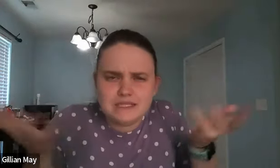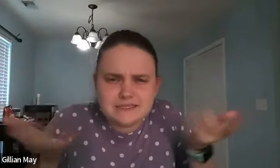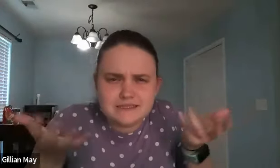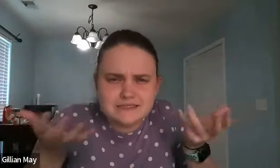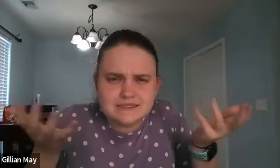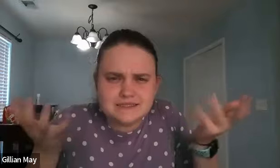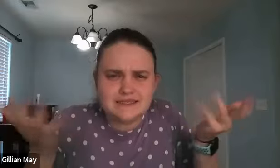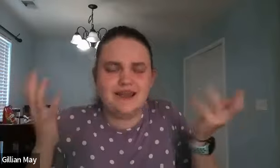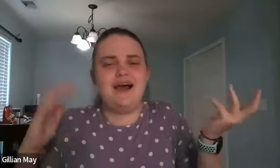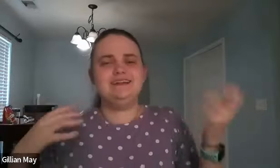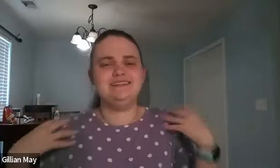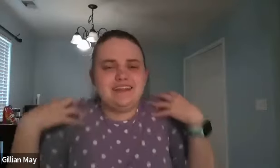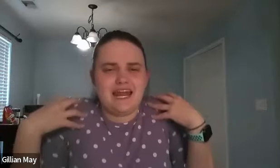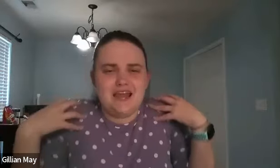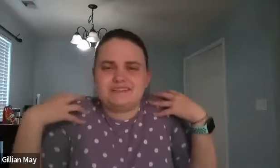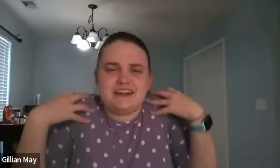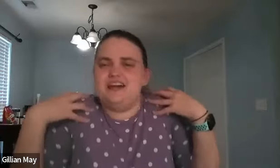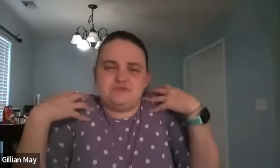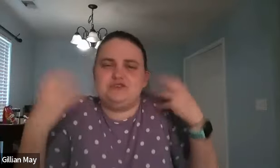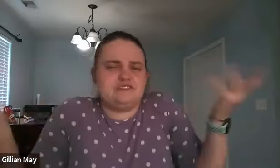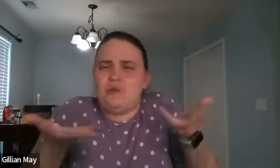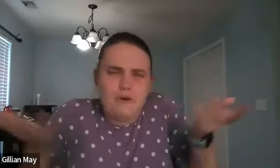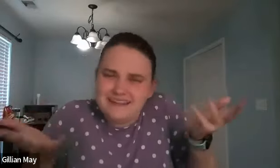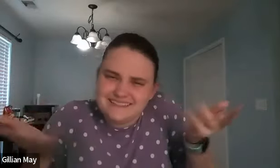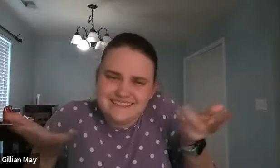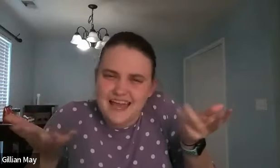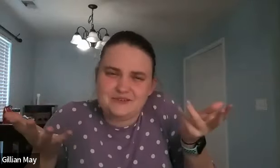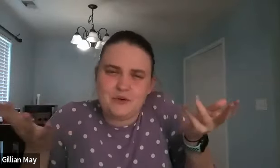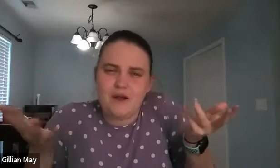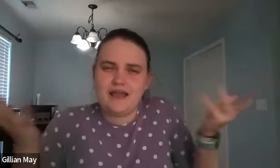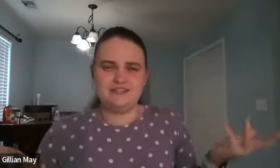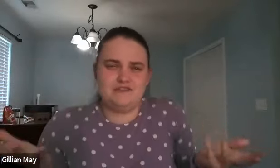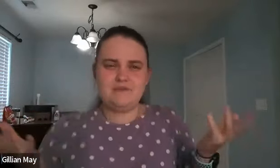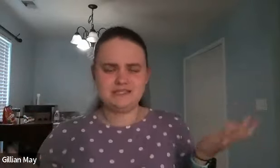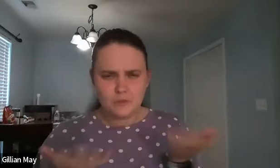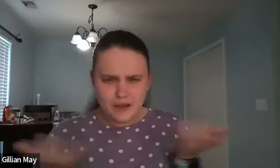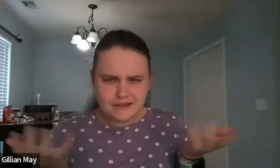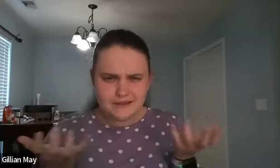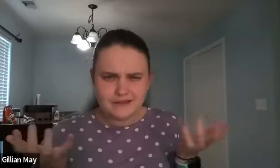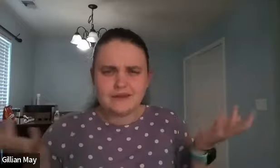what. I tend to, and I always kind of hunch my shoulders like what. I don't know why I do that, but it's like what.